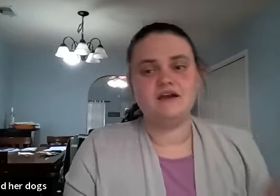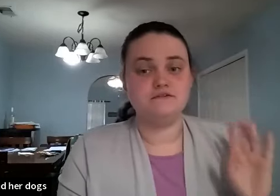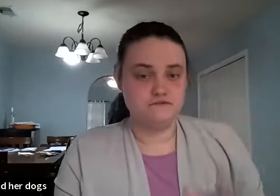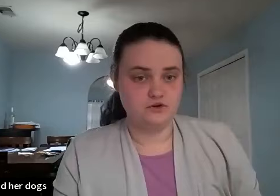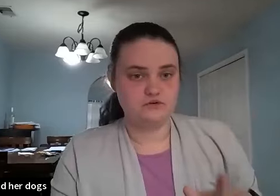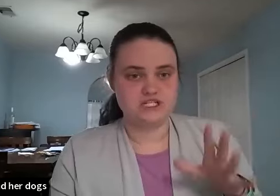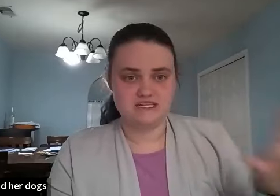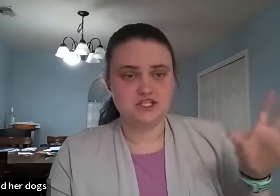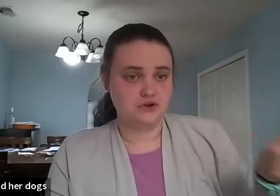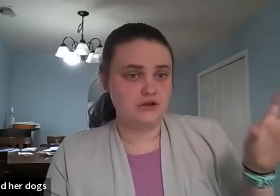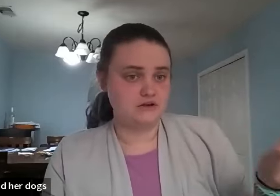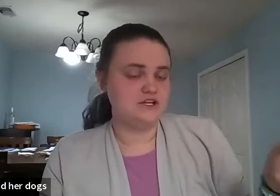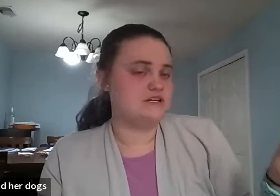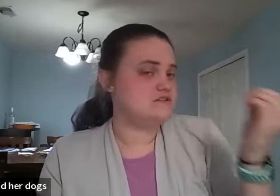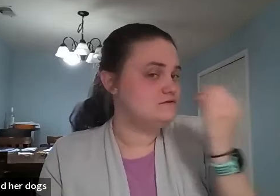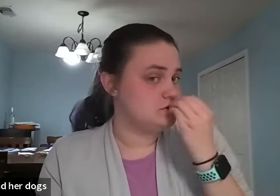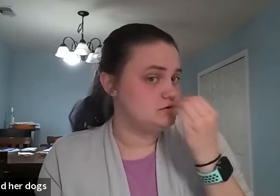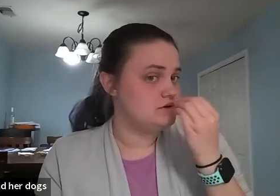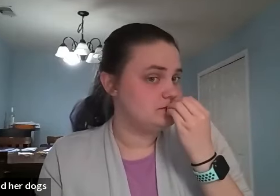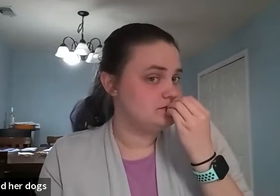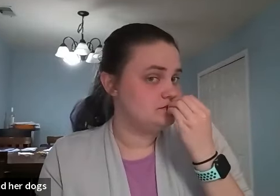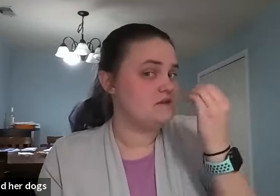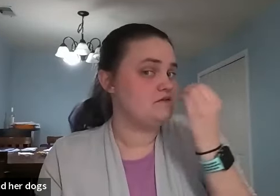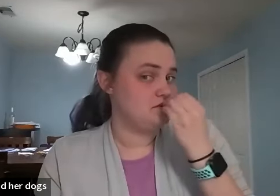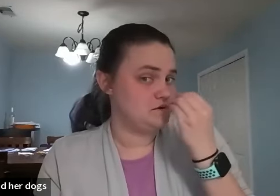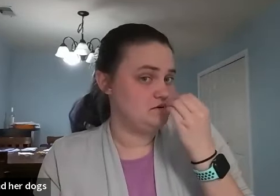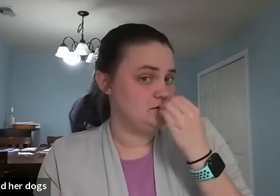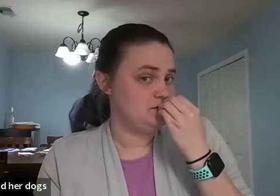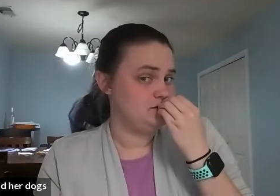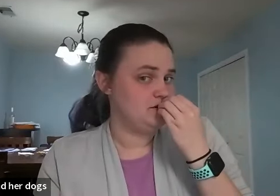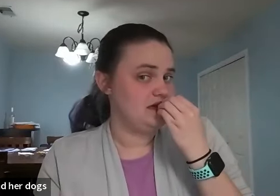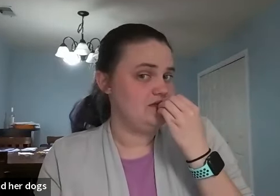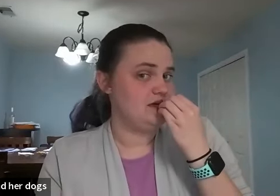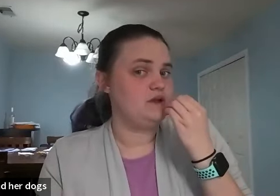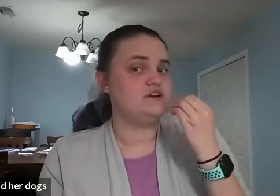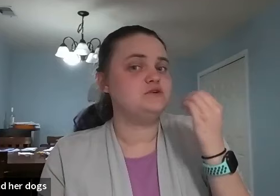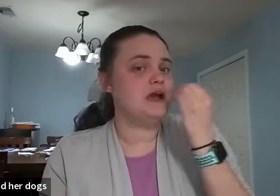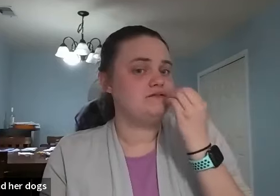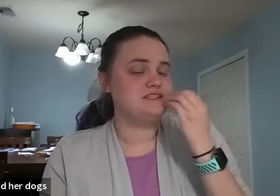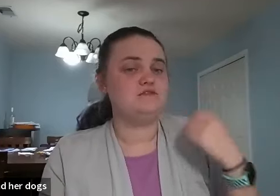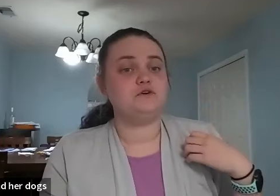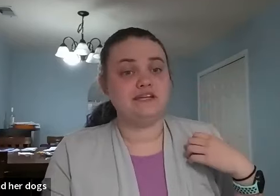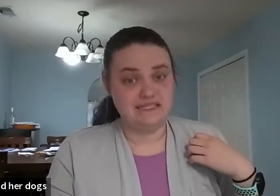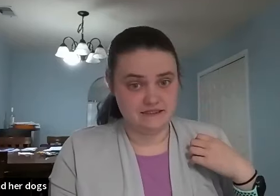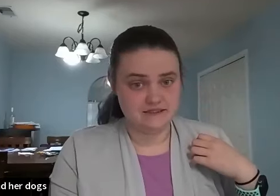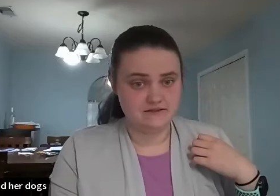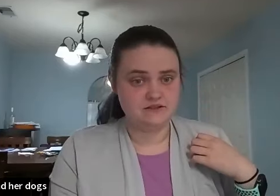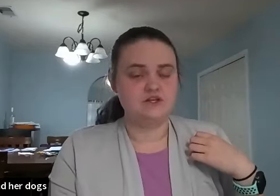for food, which I did show y'all earlier is food, food. And then we also have the sign for eat.